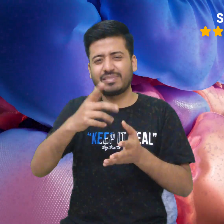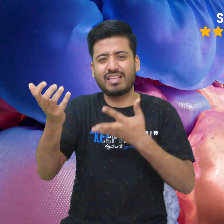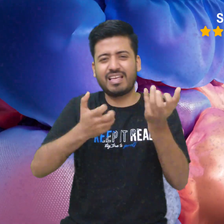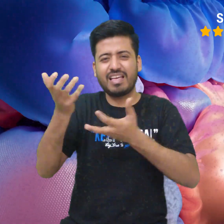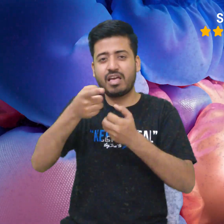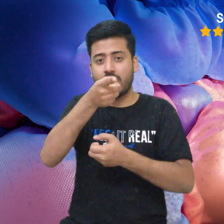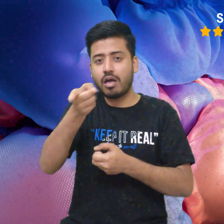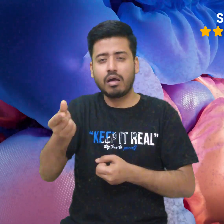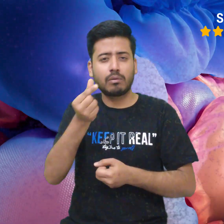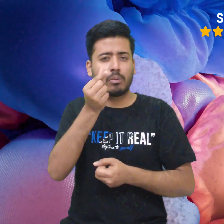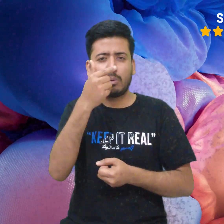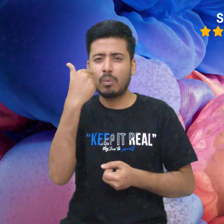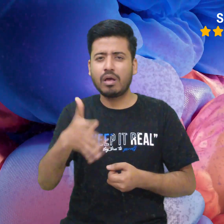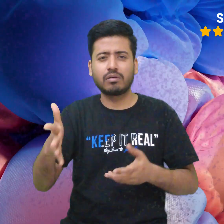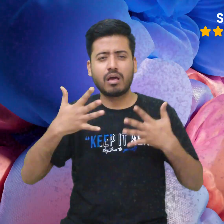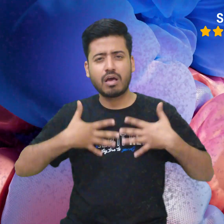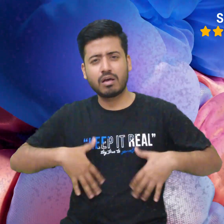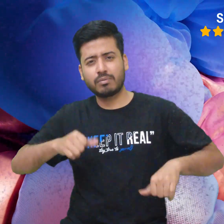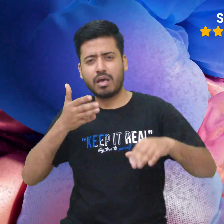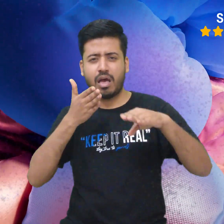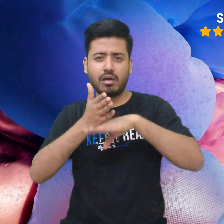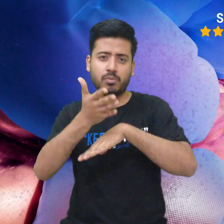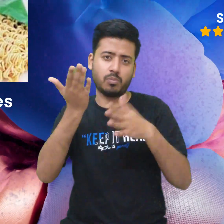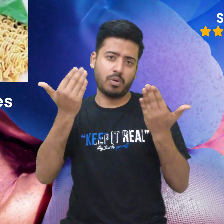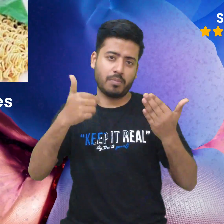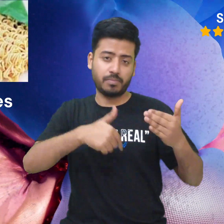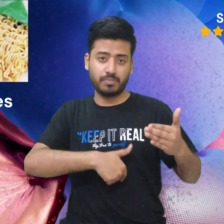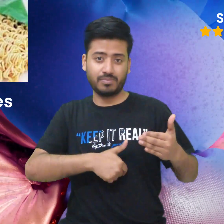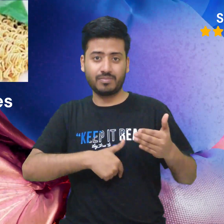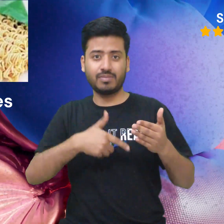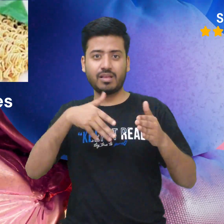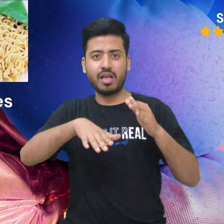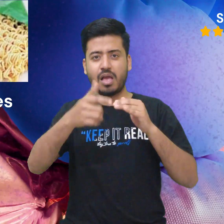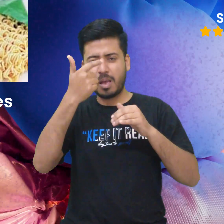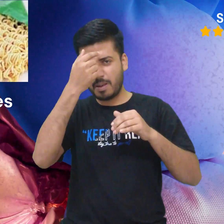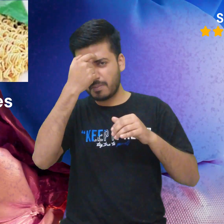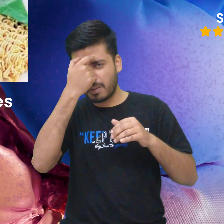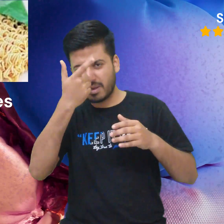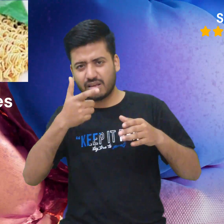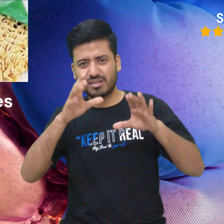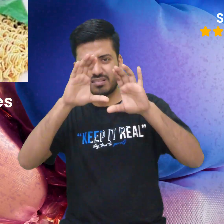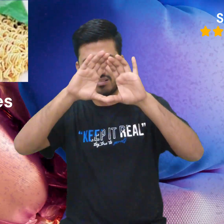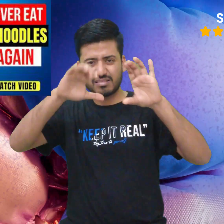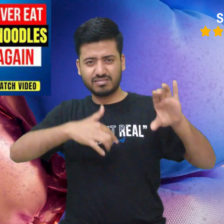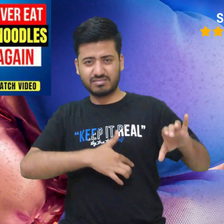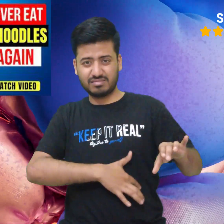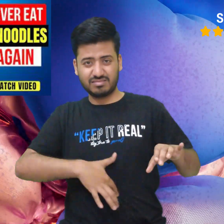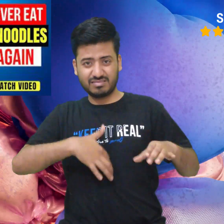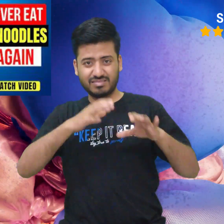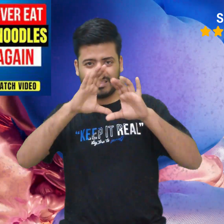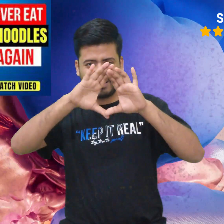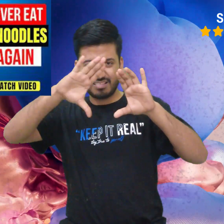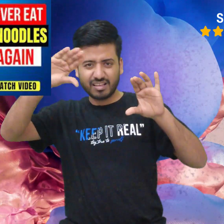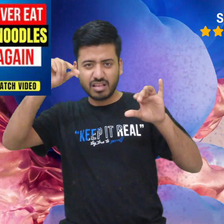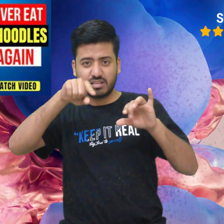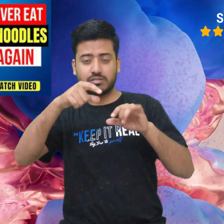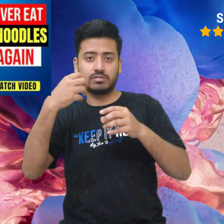mixing instant noodles and soda. For the unaware, this combo has been proven on multiple occasions to produce large amounts of